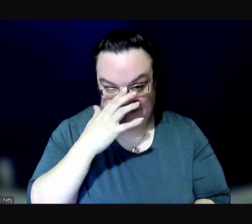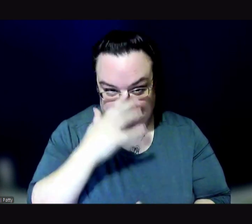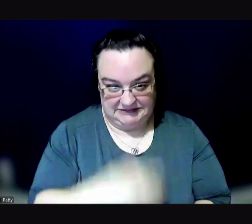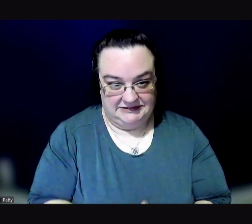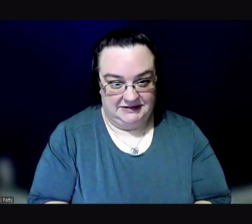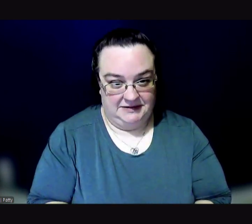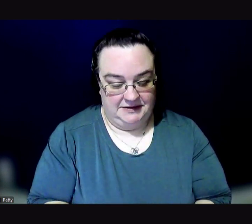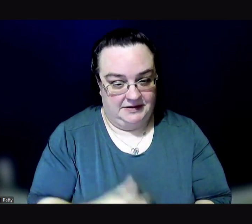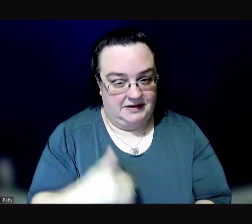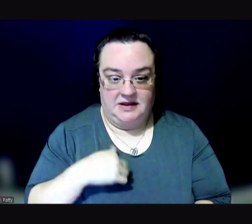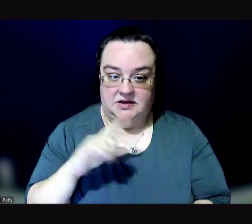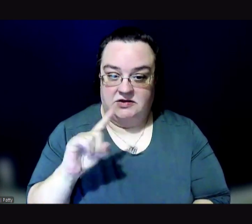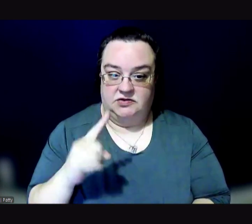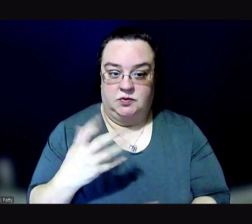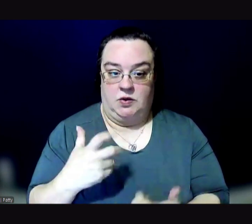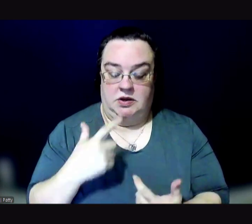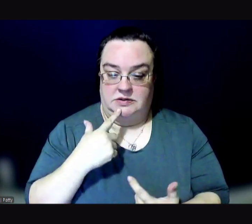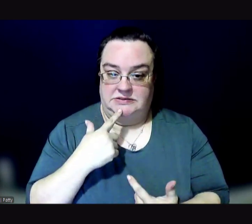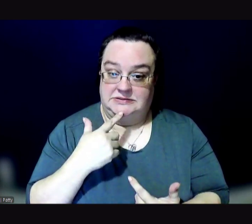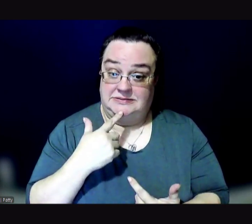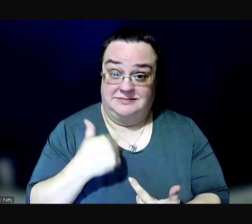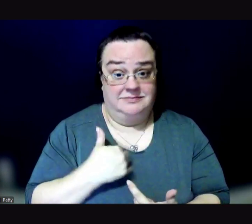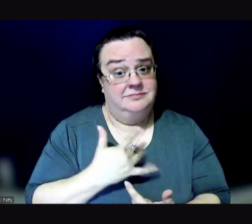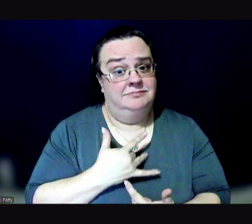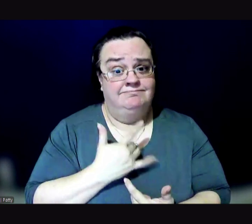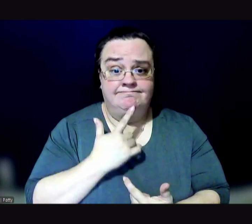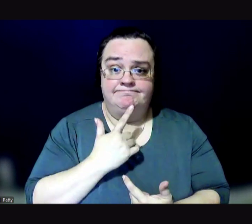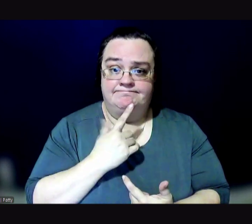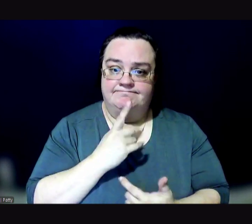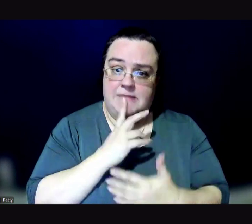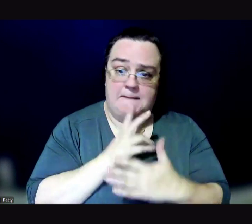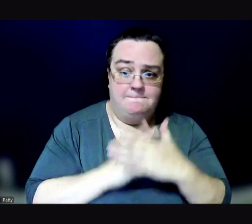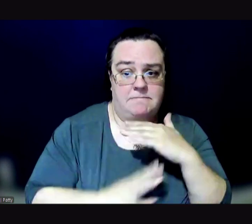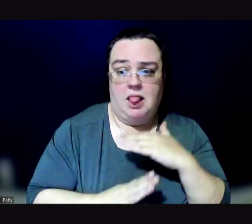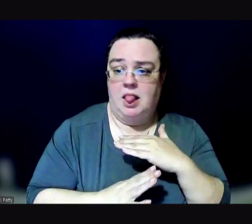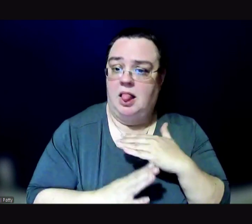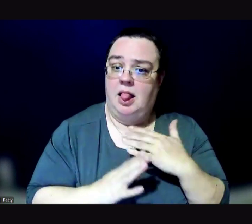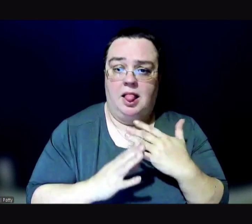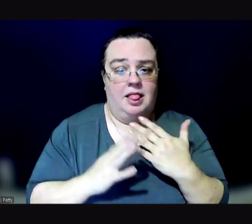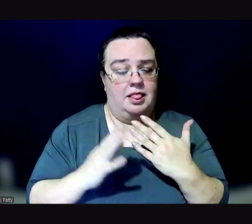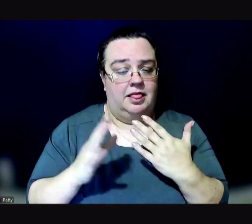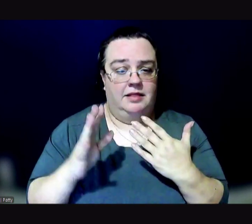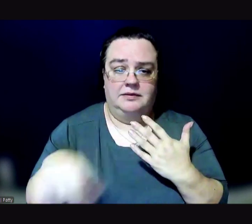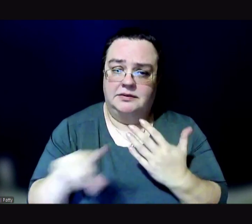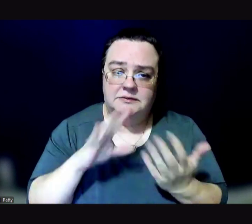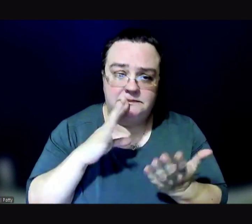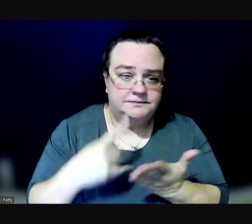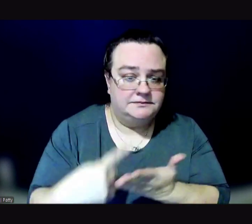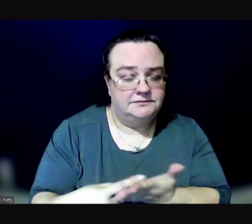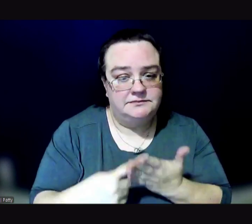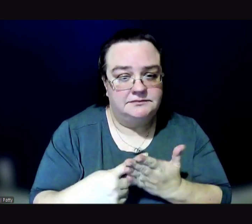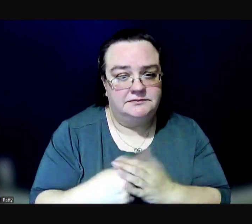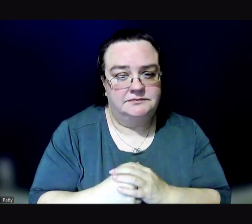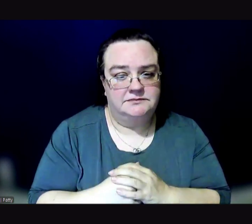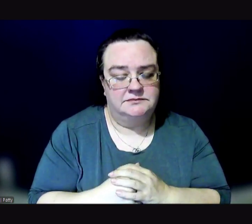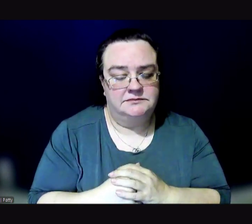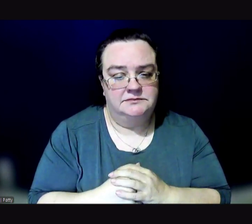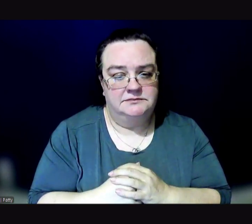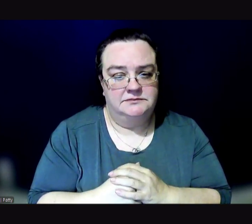I just want to say that I'm humbled by all of this discussion, and that so